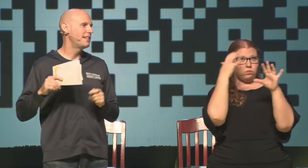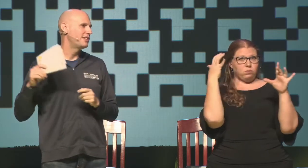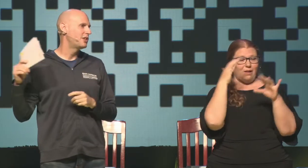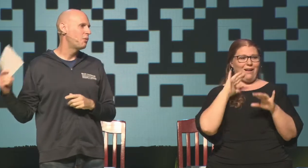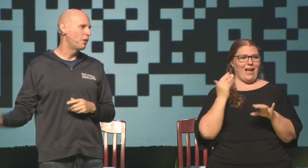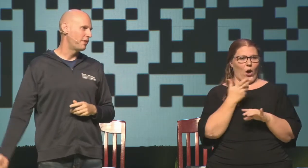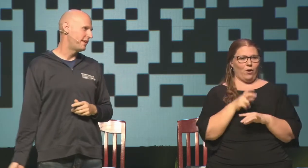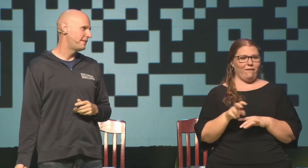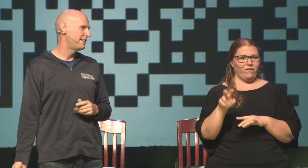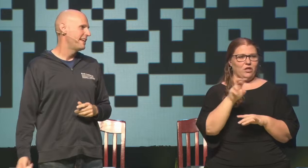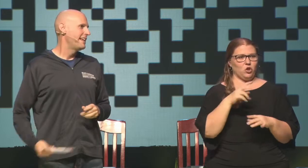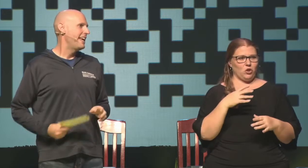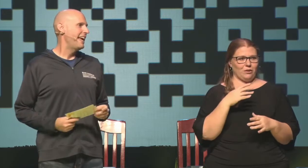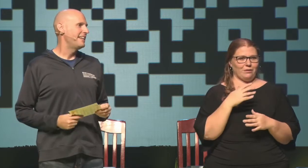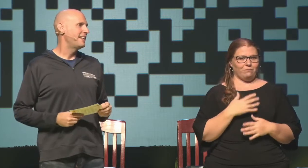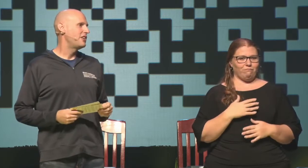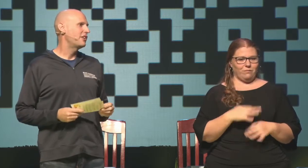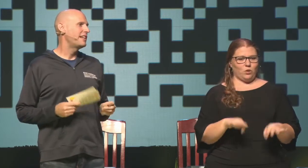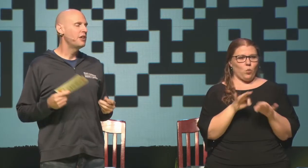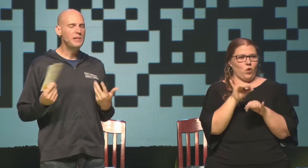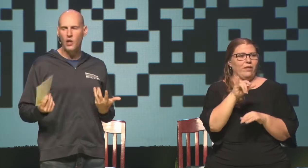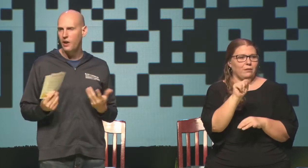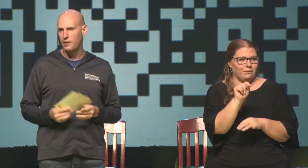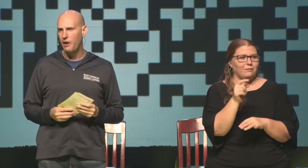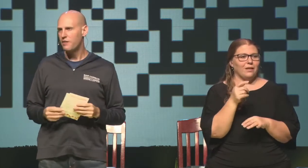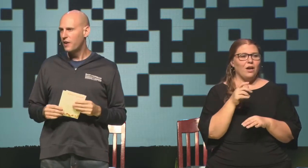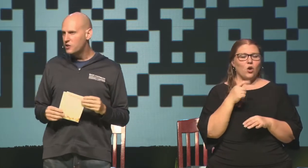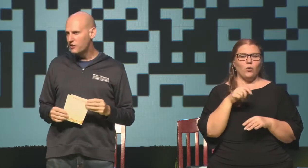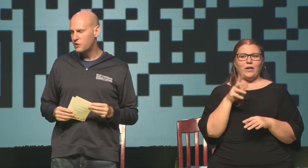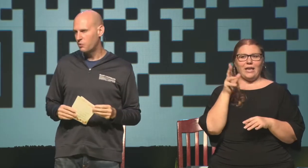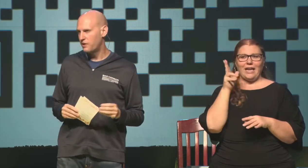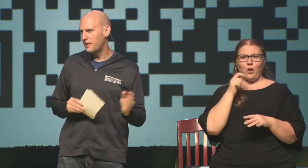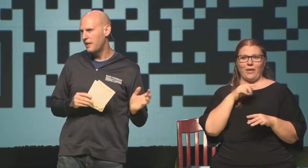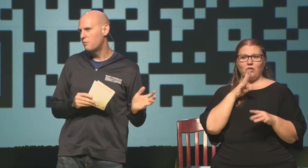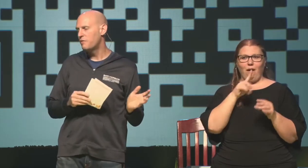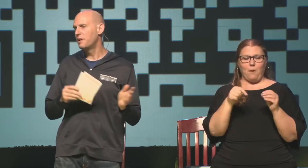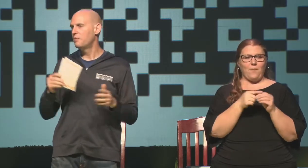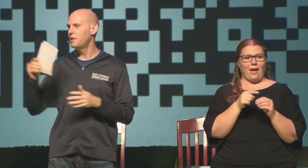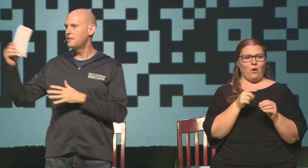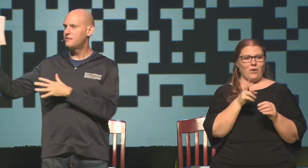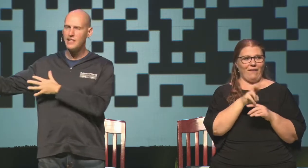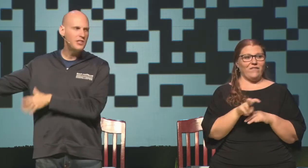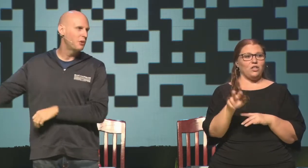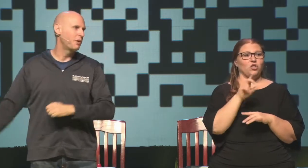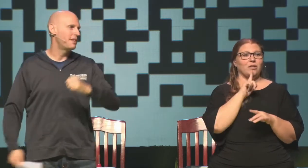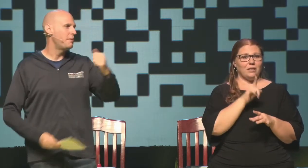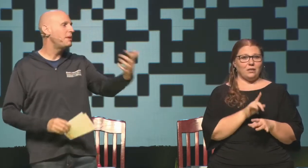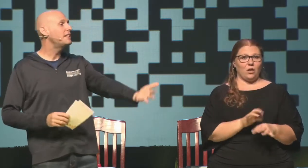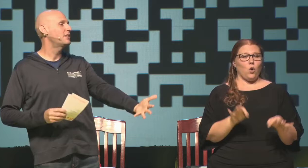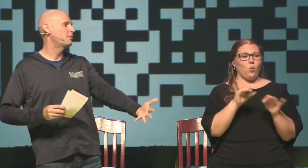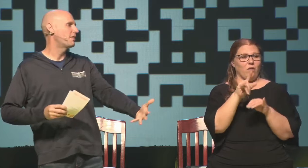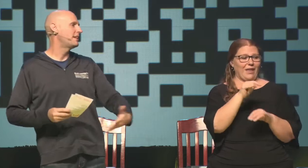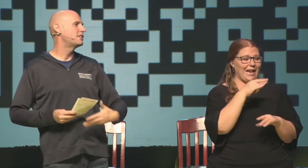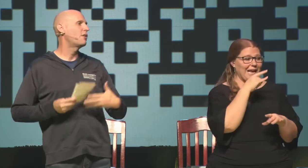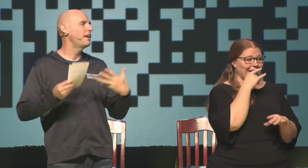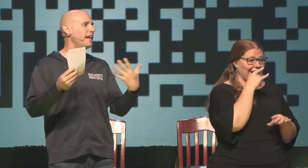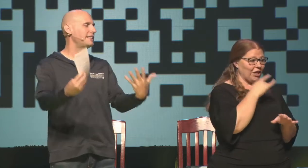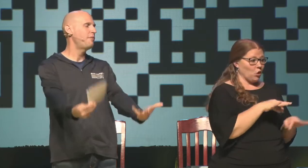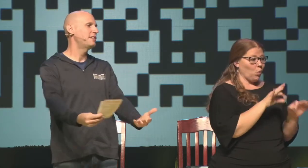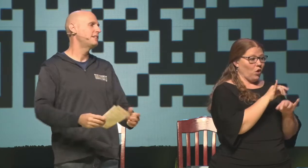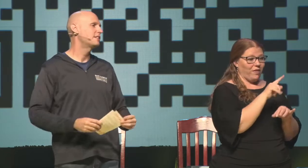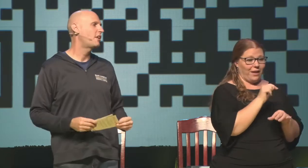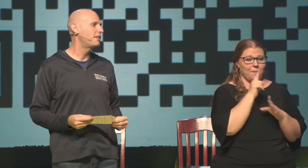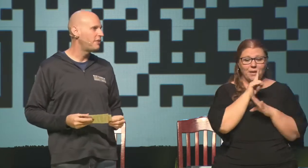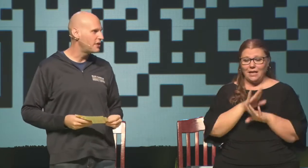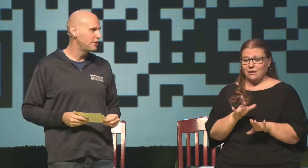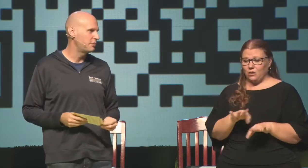adventure is worth it. And you're going to hear me talk about adventure is worth it. And we did kids are worth it and peace is worth it. And so our next